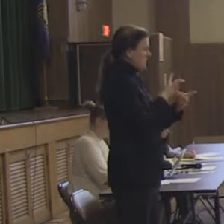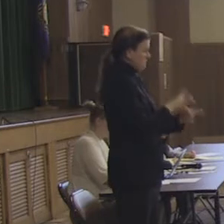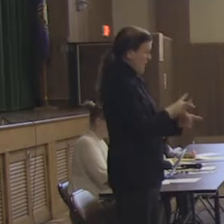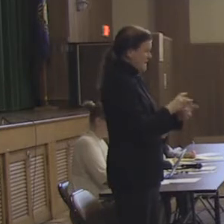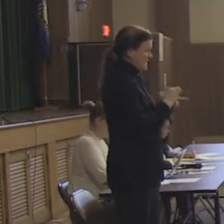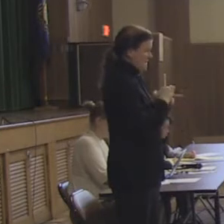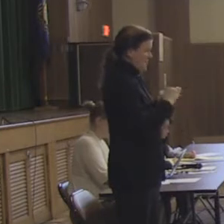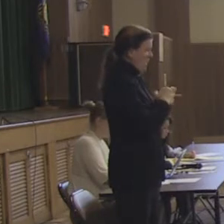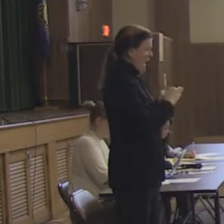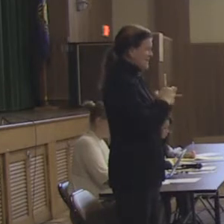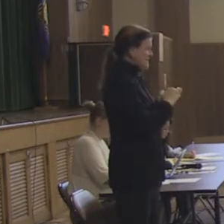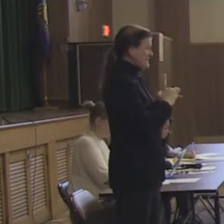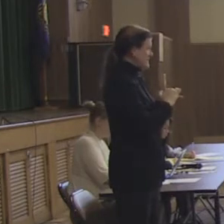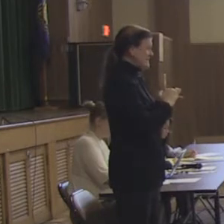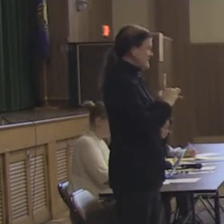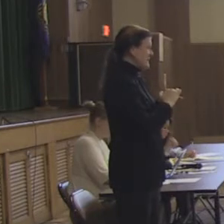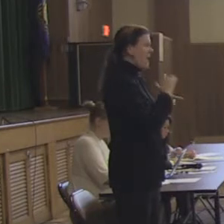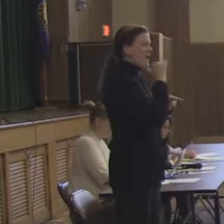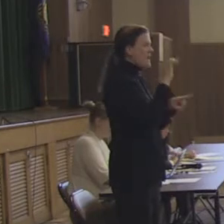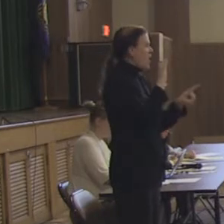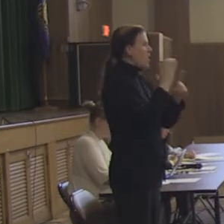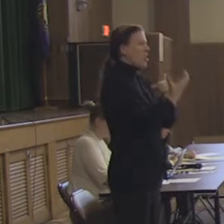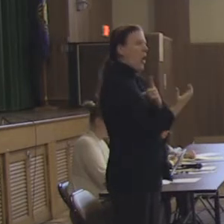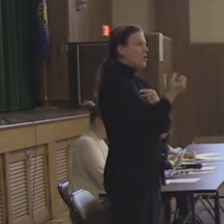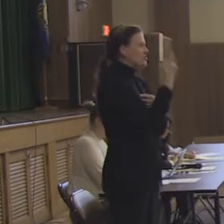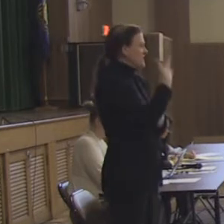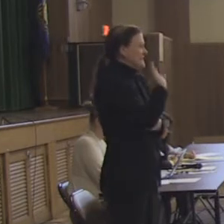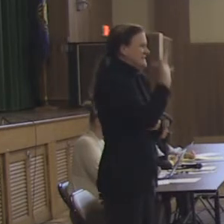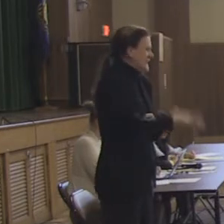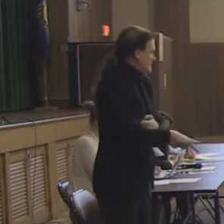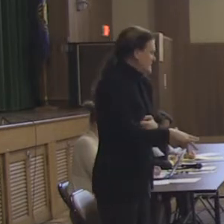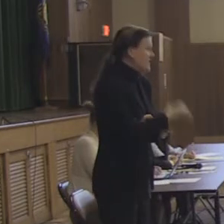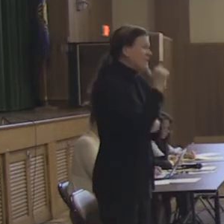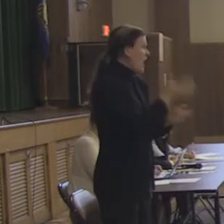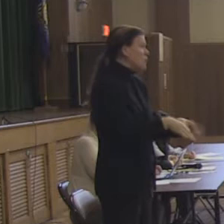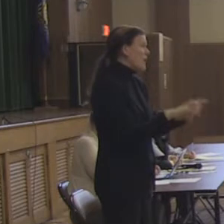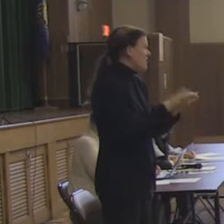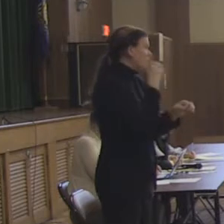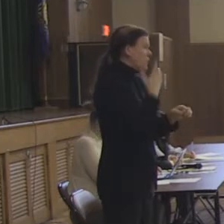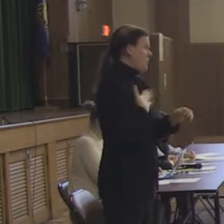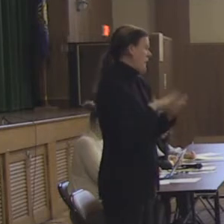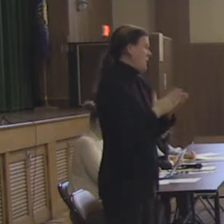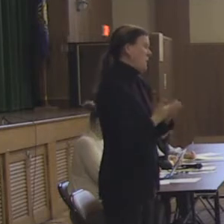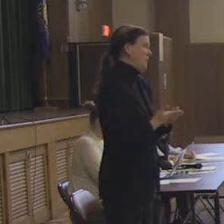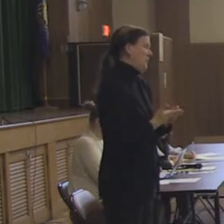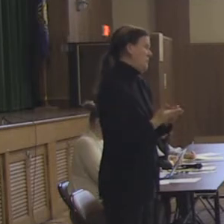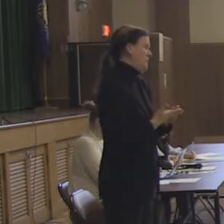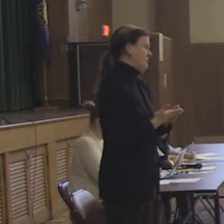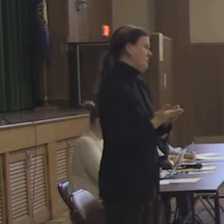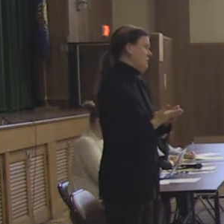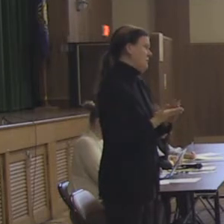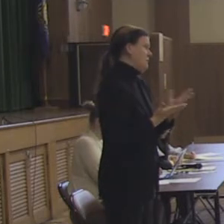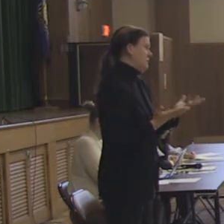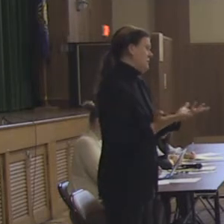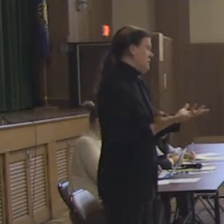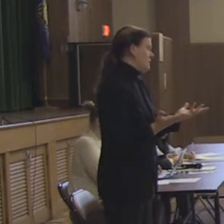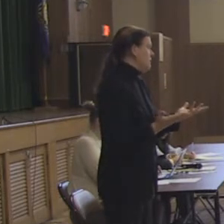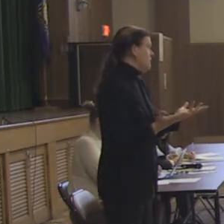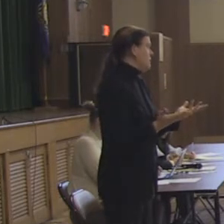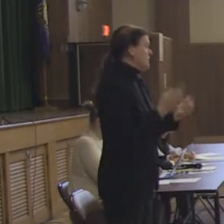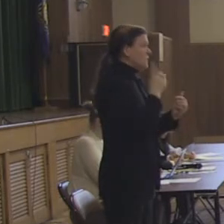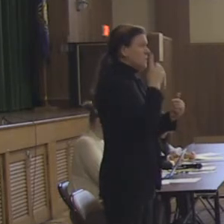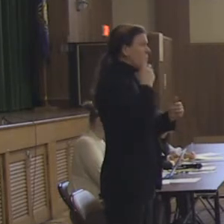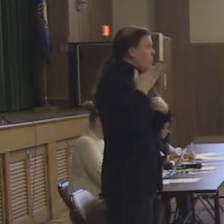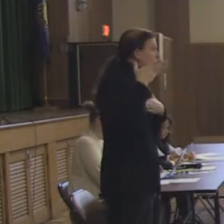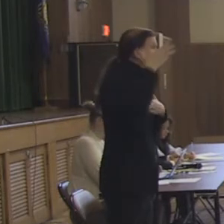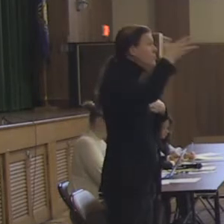used in some of these clinics are not also culturally sensitive or relevant. So I would close with that, so that if in the future, if we